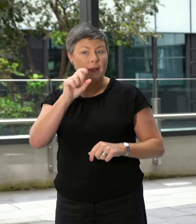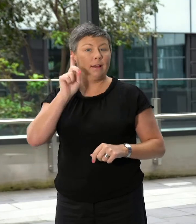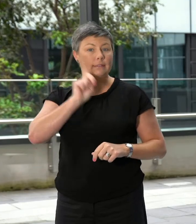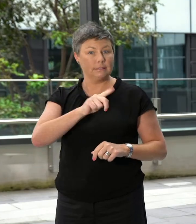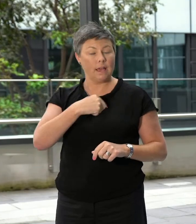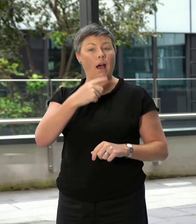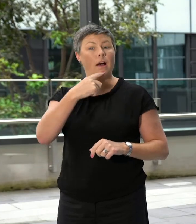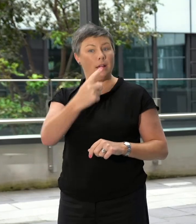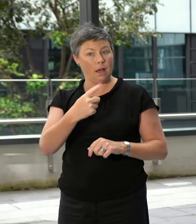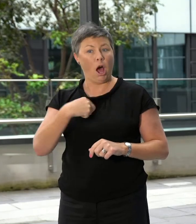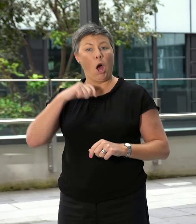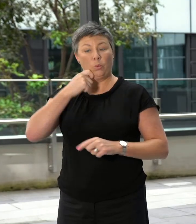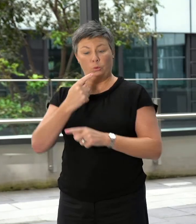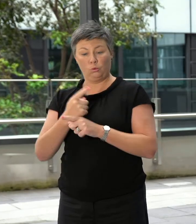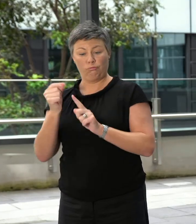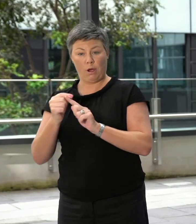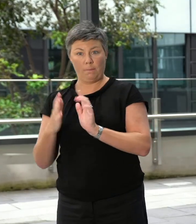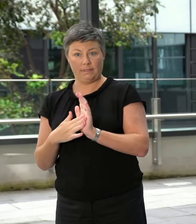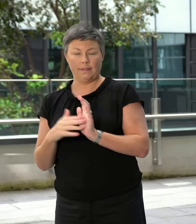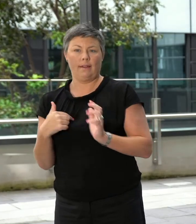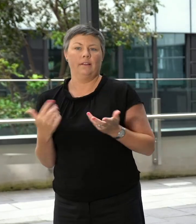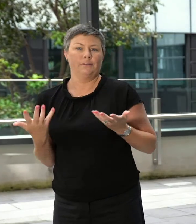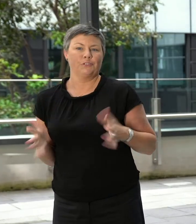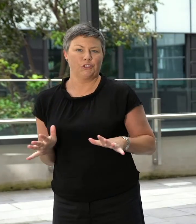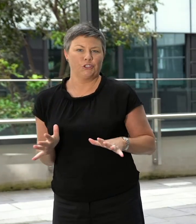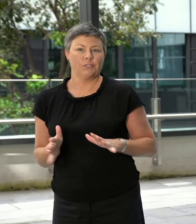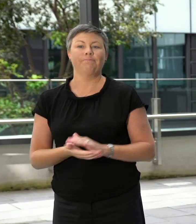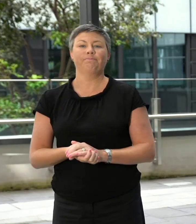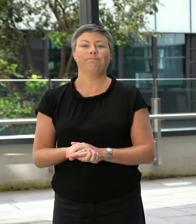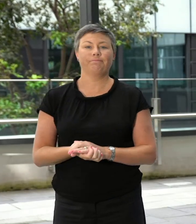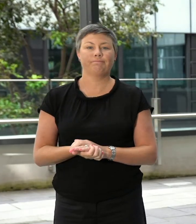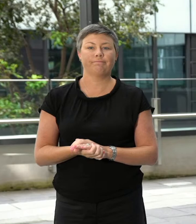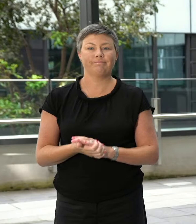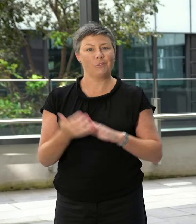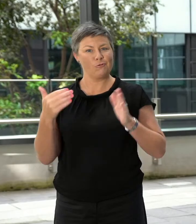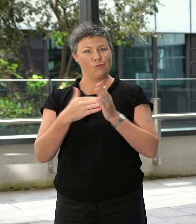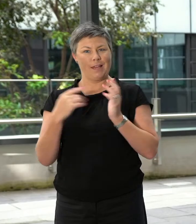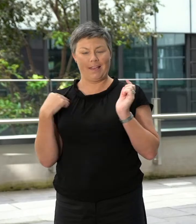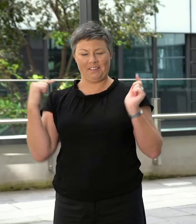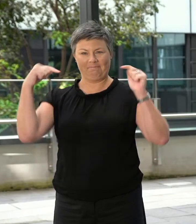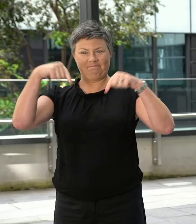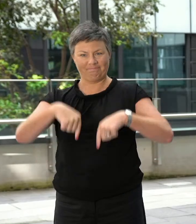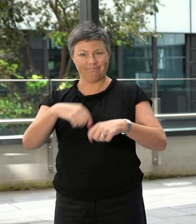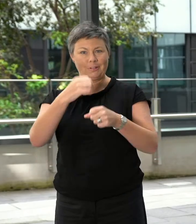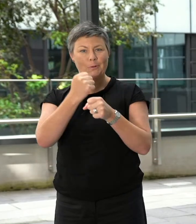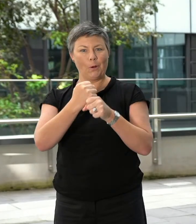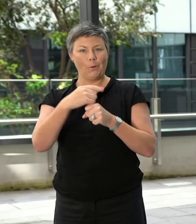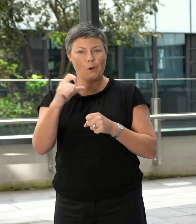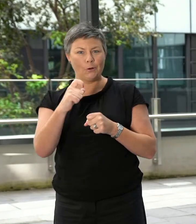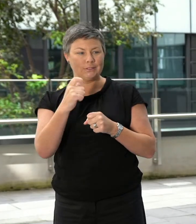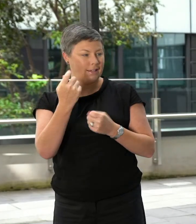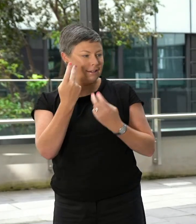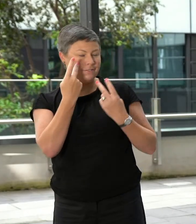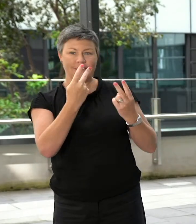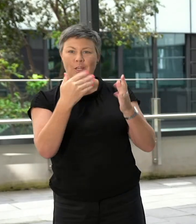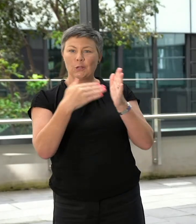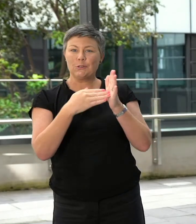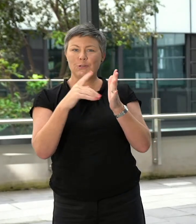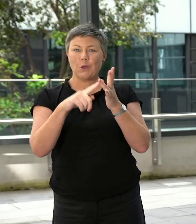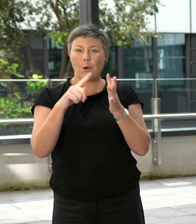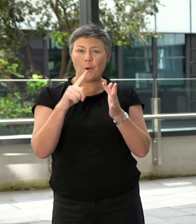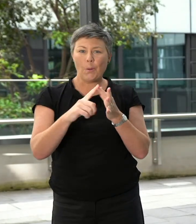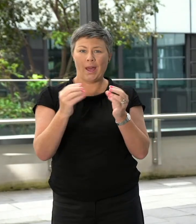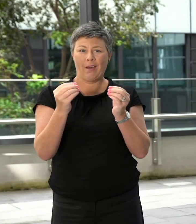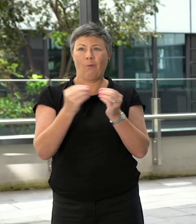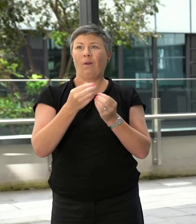and I did that. So today it was great to come down here and see Zoe and the amazing